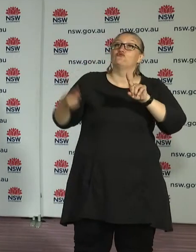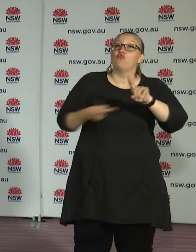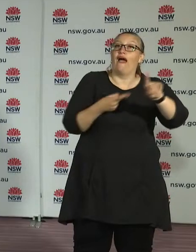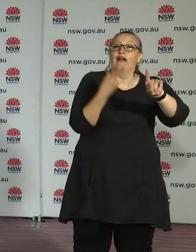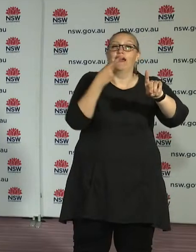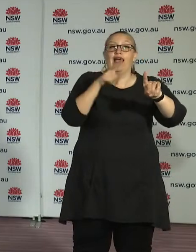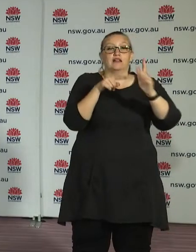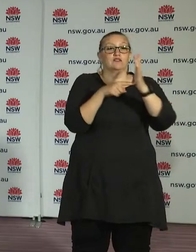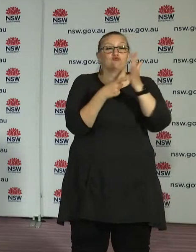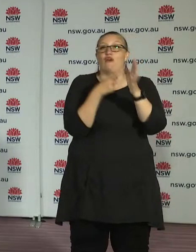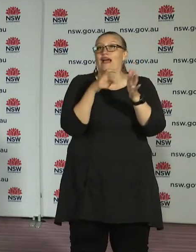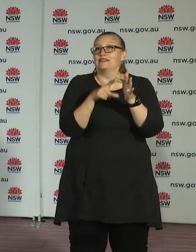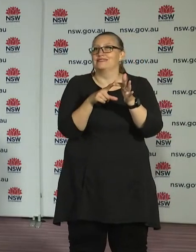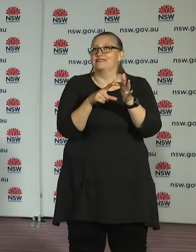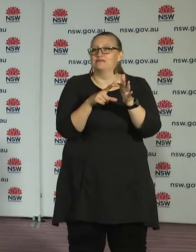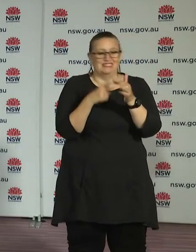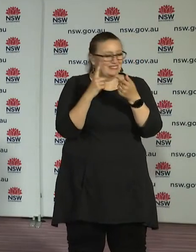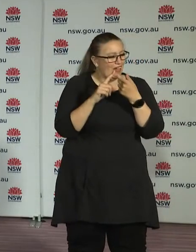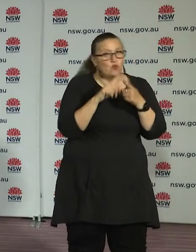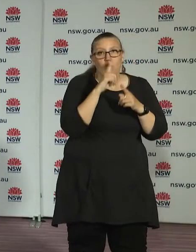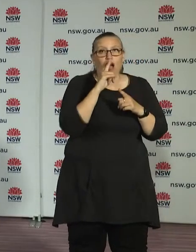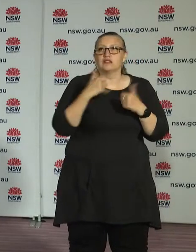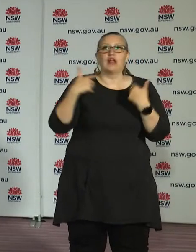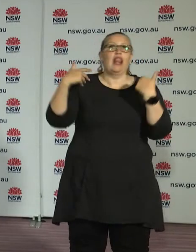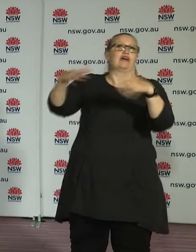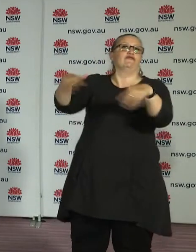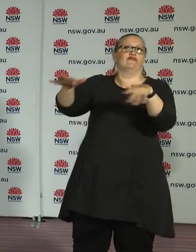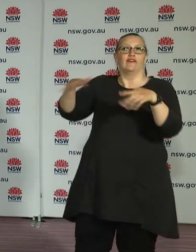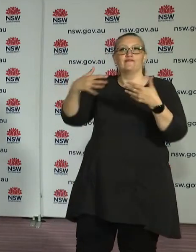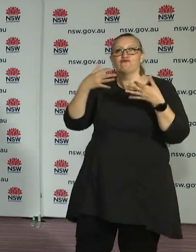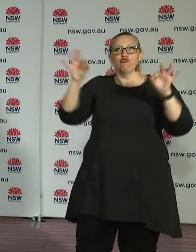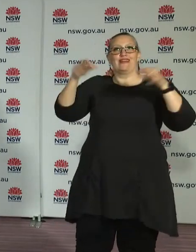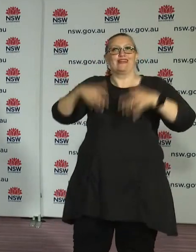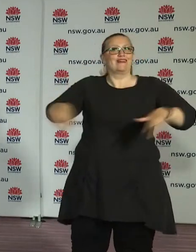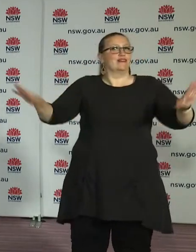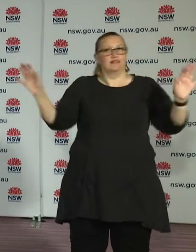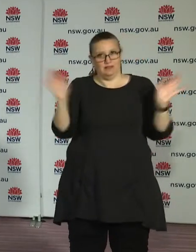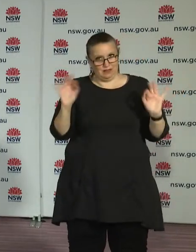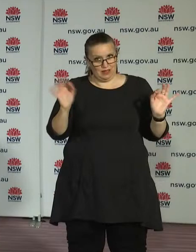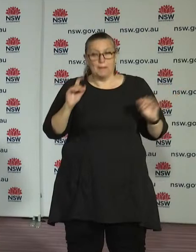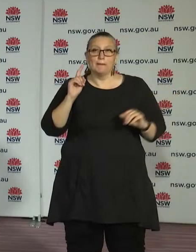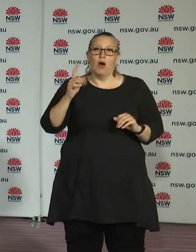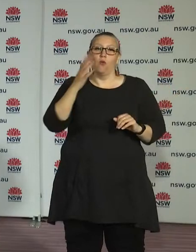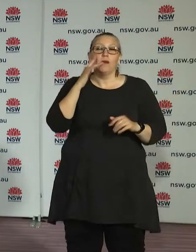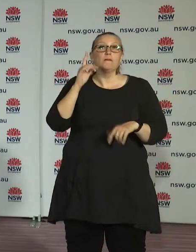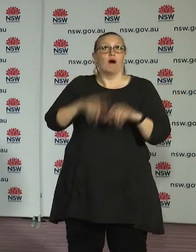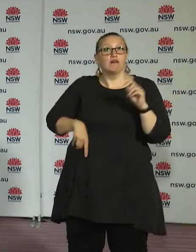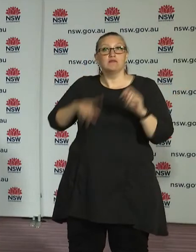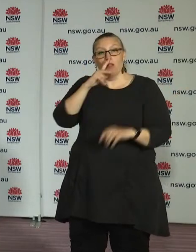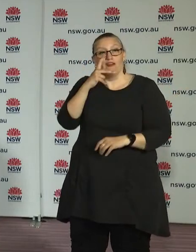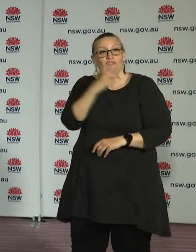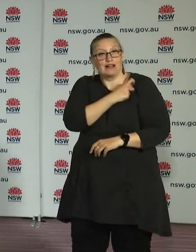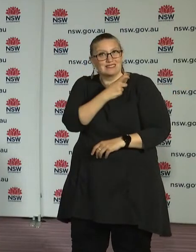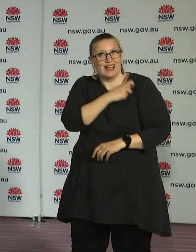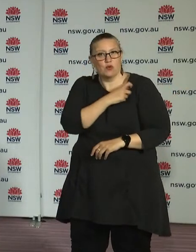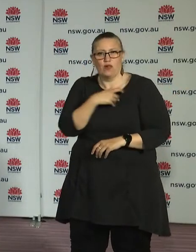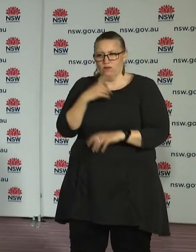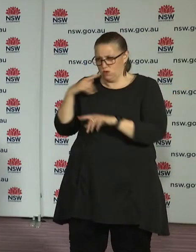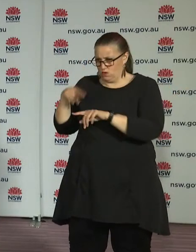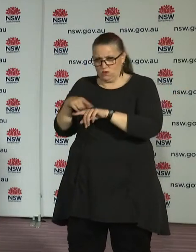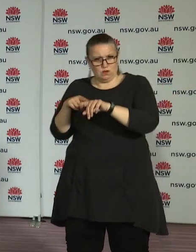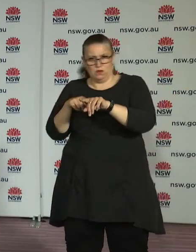of your adult population vaccinated, it does change how you track and trace and isolate people and what's regarded as a close contact.